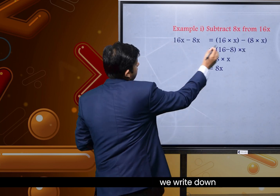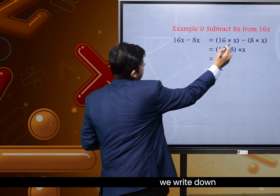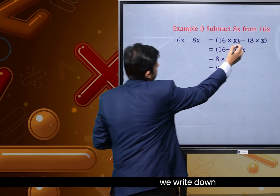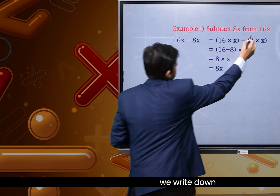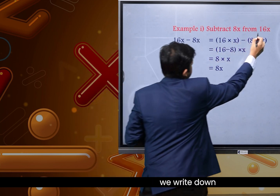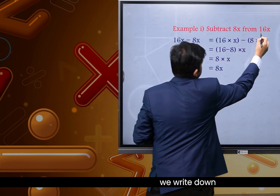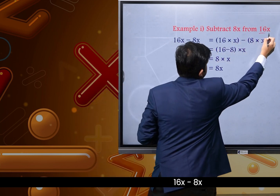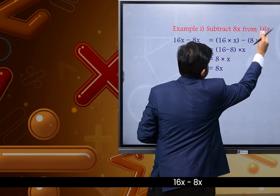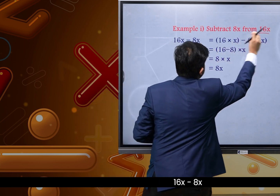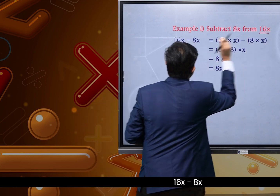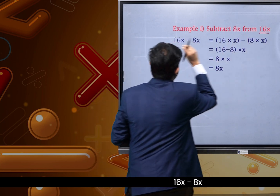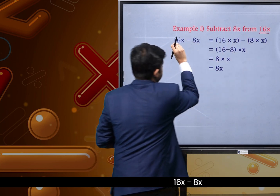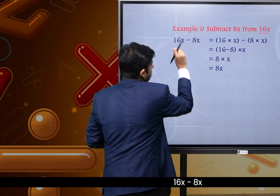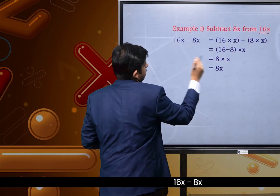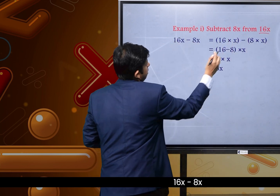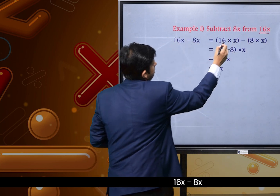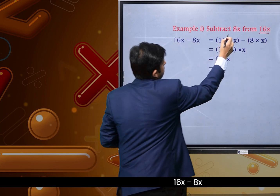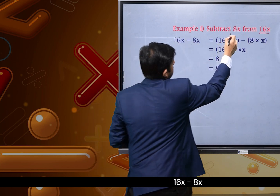We write down 16x minus 8x.